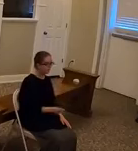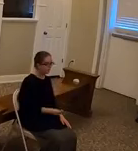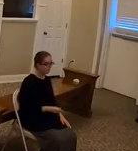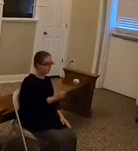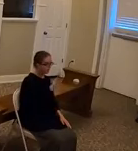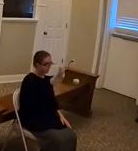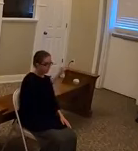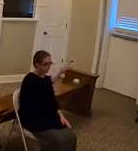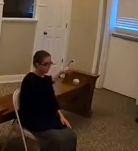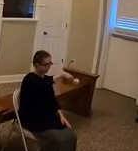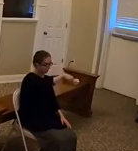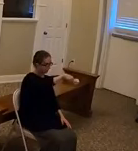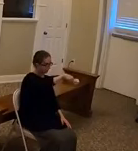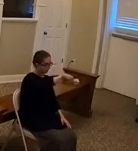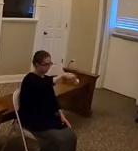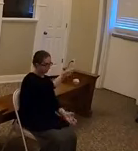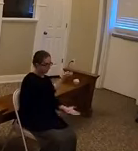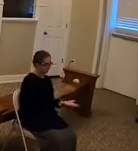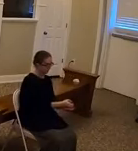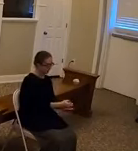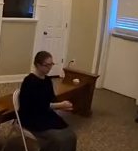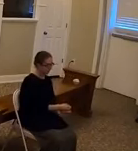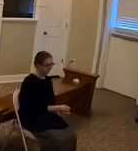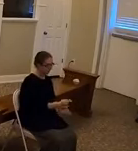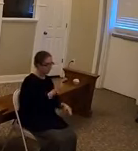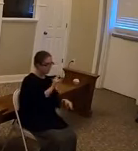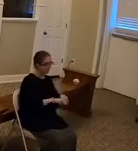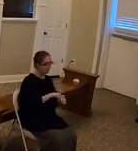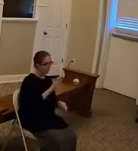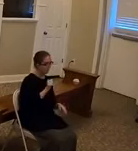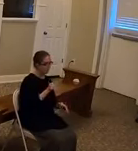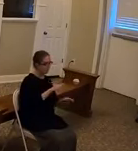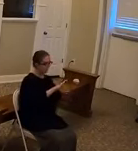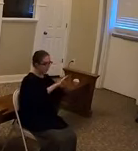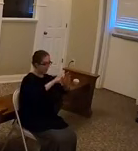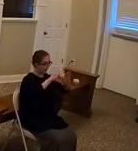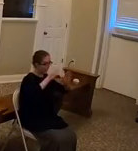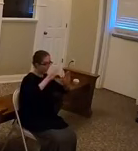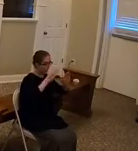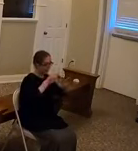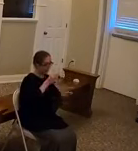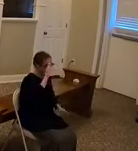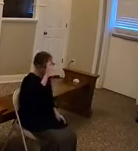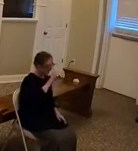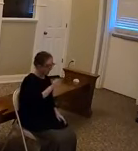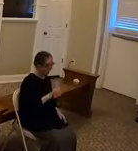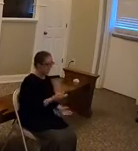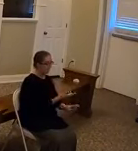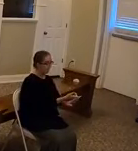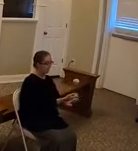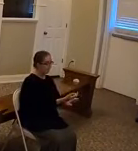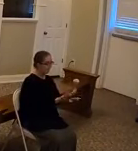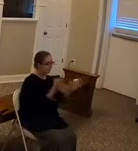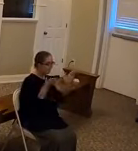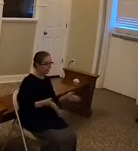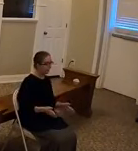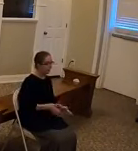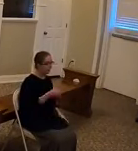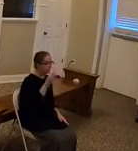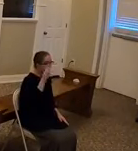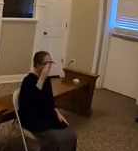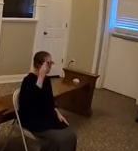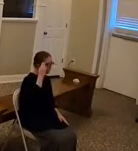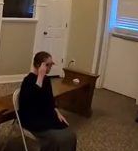drop their little coins into his cup as he sat by the gate. And he was a beggar. He was